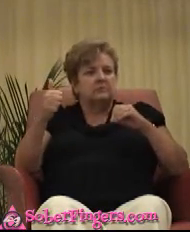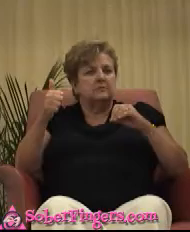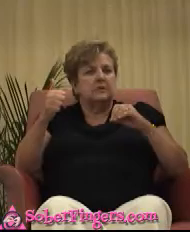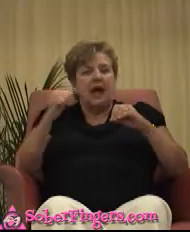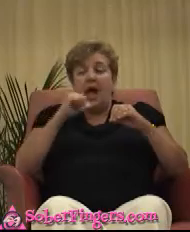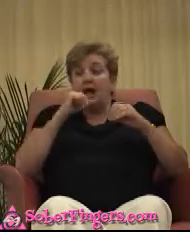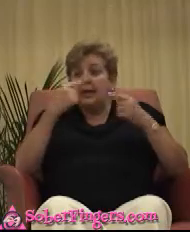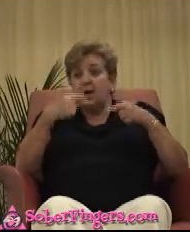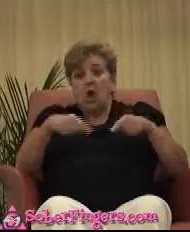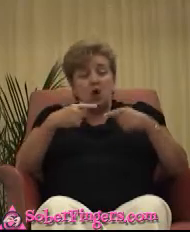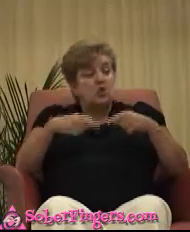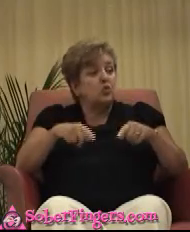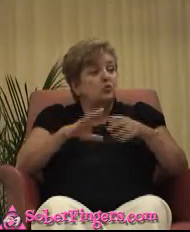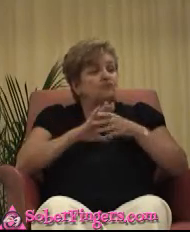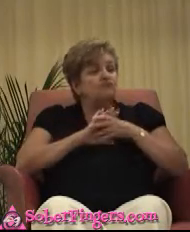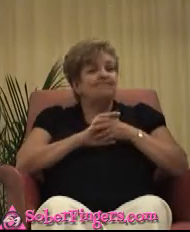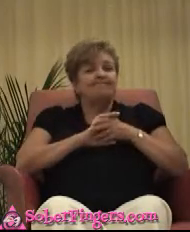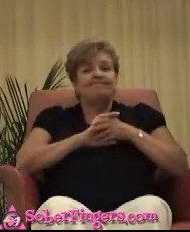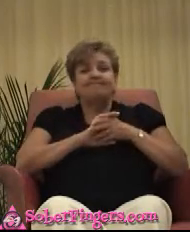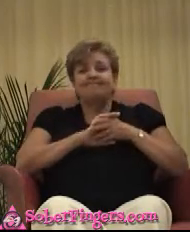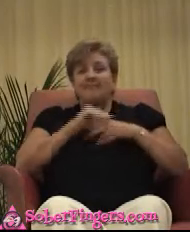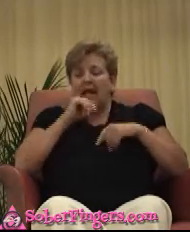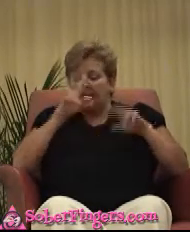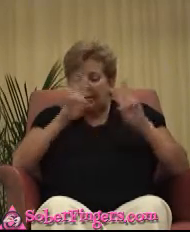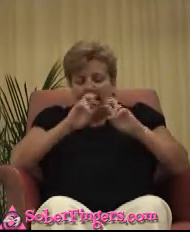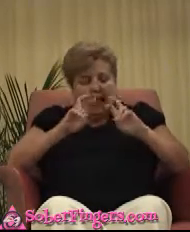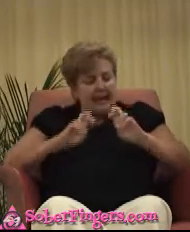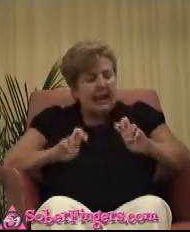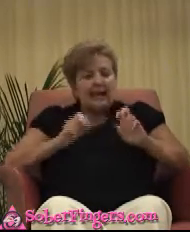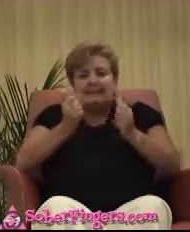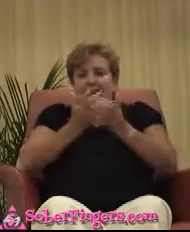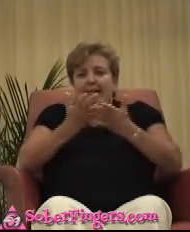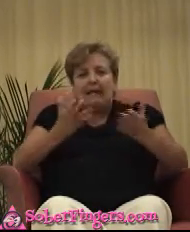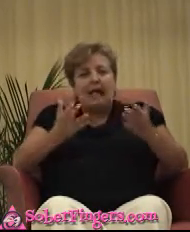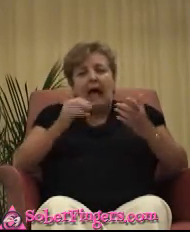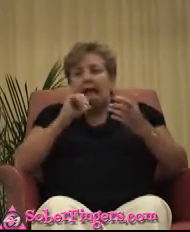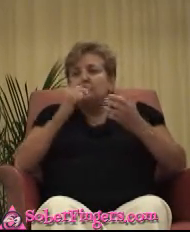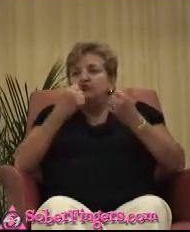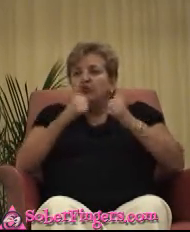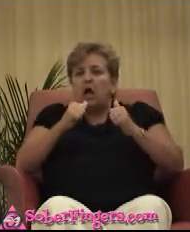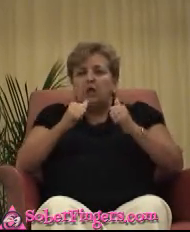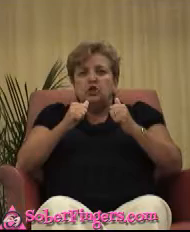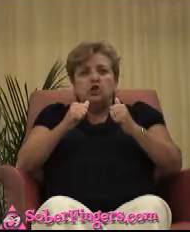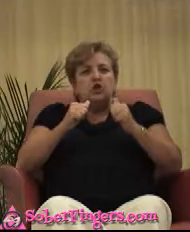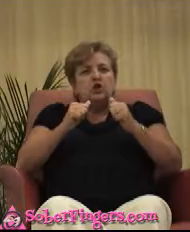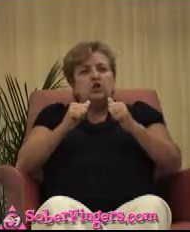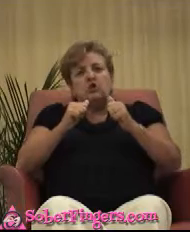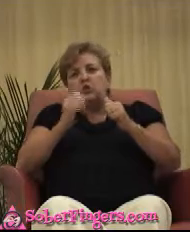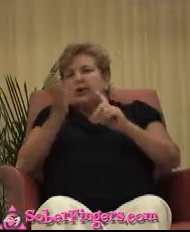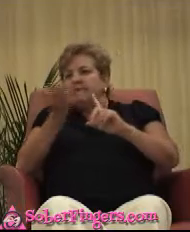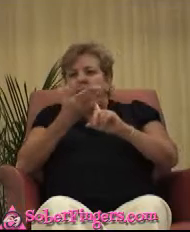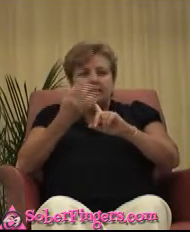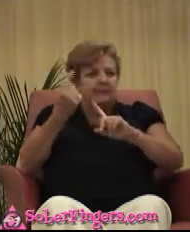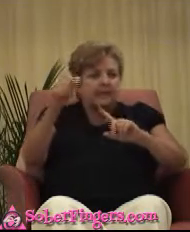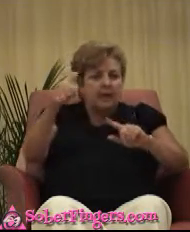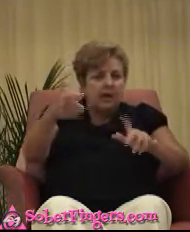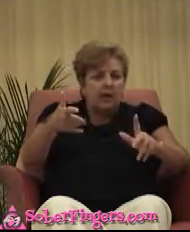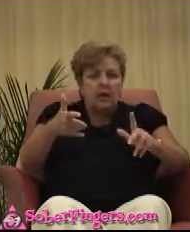argue, I didn't analyze, I didn't try to debate, I didn't do anything. I just latched onto this and hoped there was